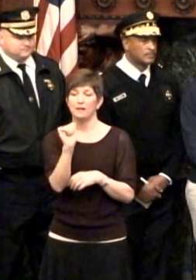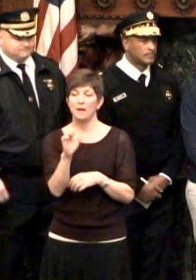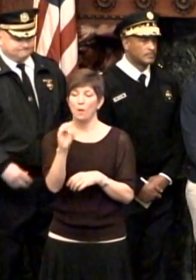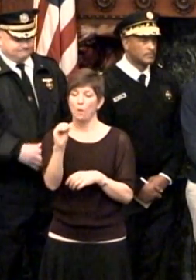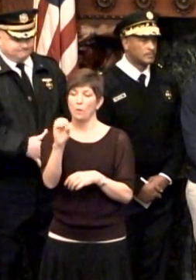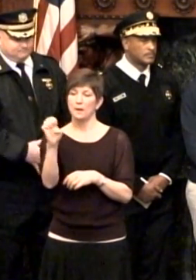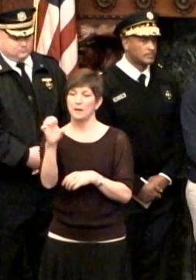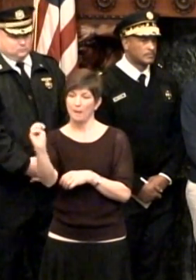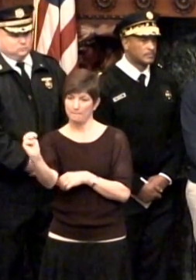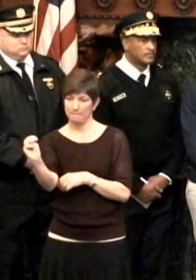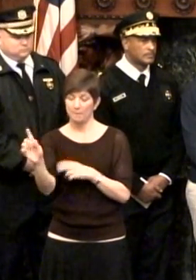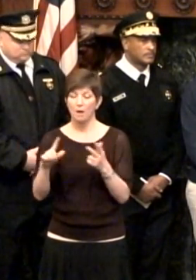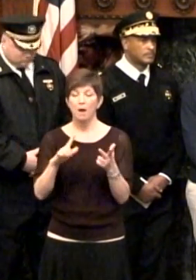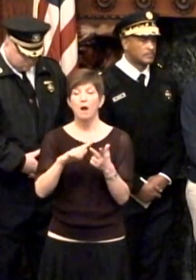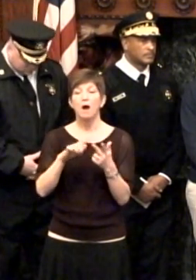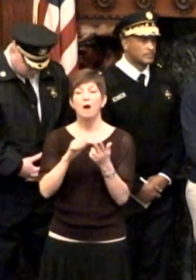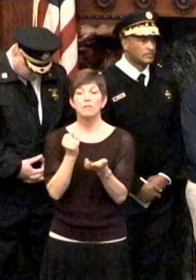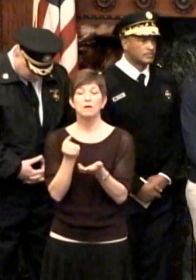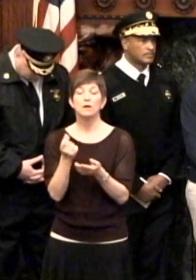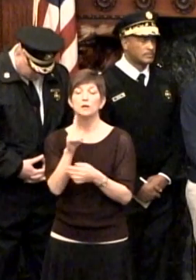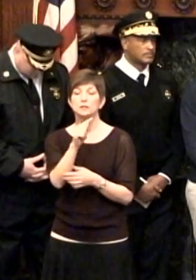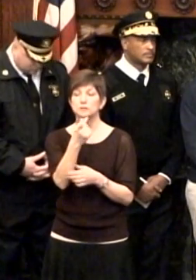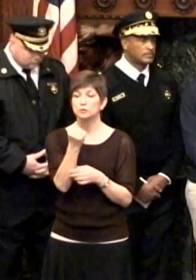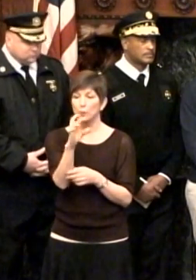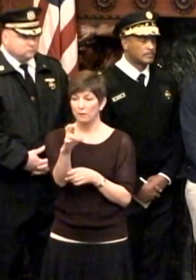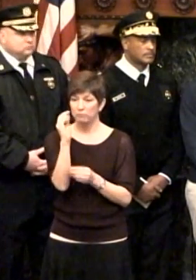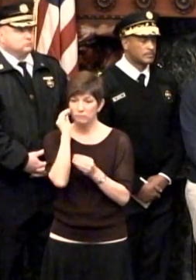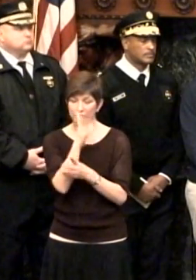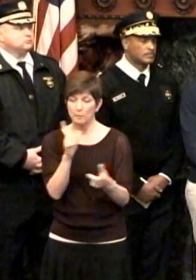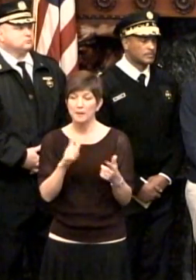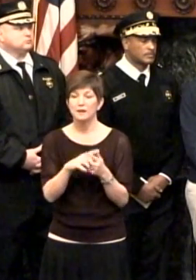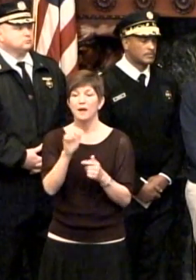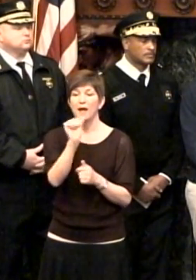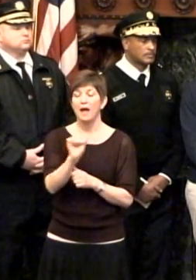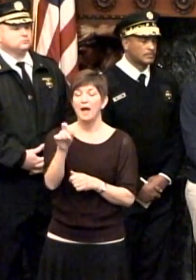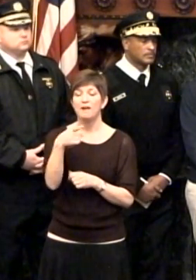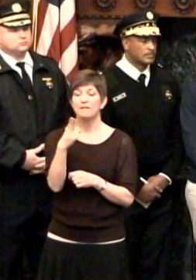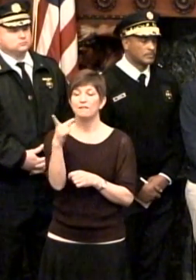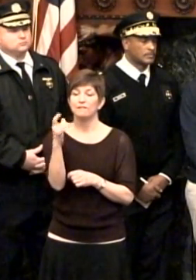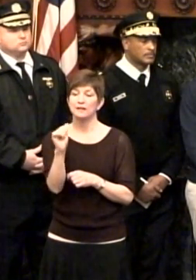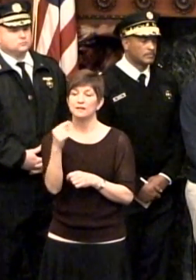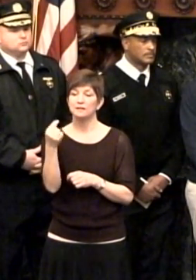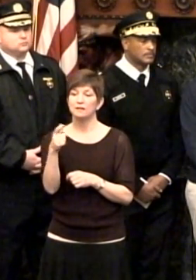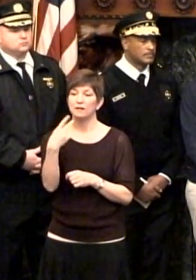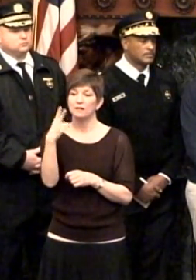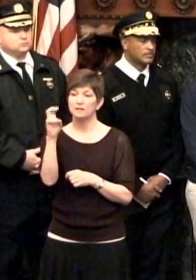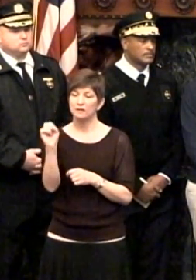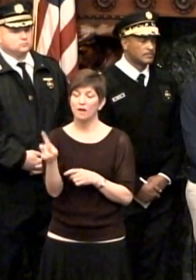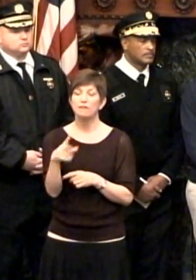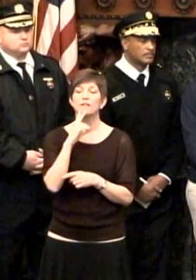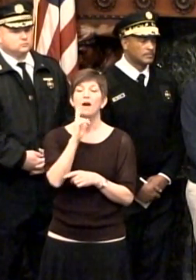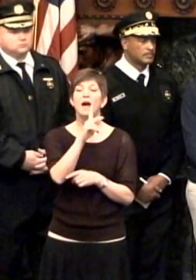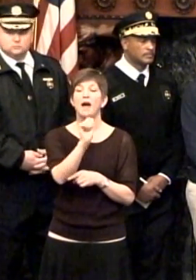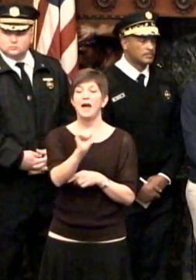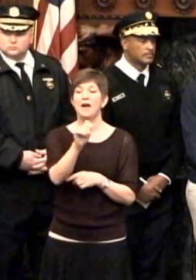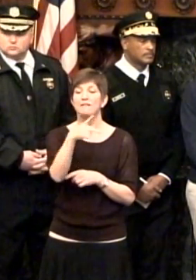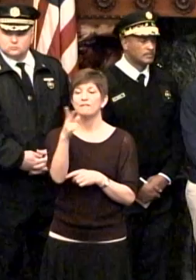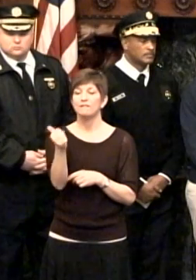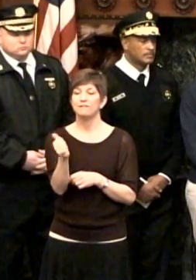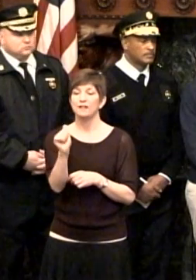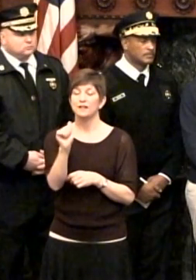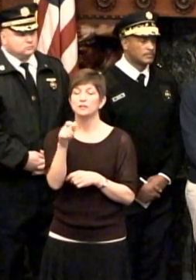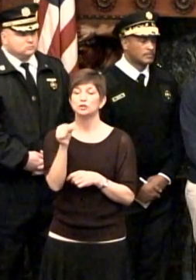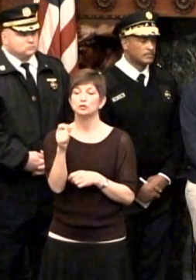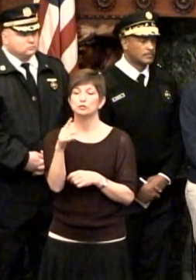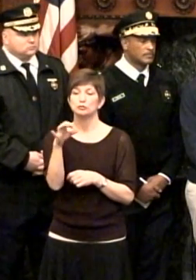PHILAOEM. Other city Twitter accounts to follow for information: at Philadelphia Gov, at Phila Streets, at